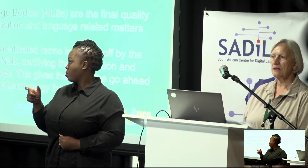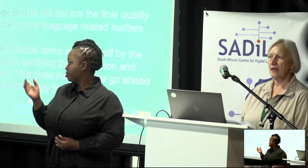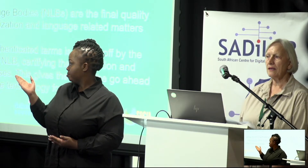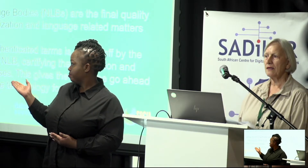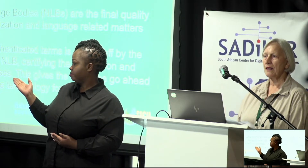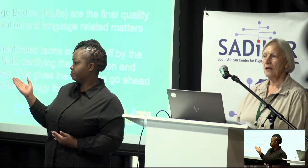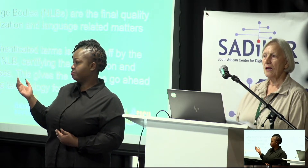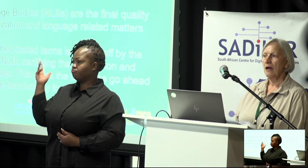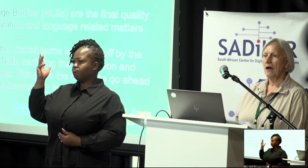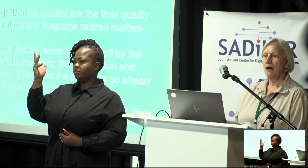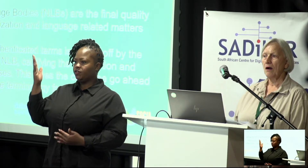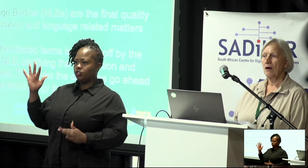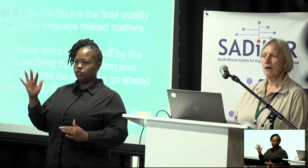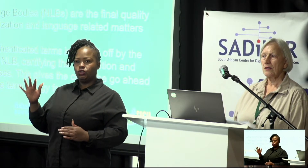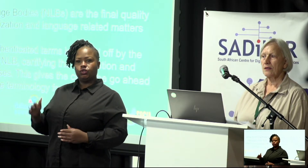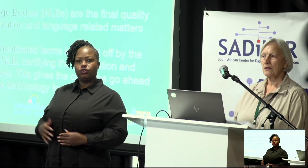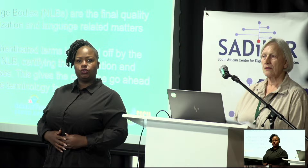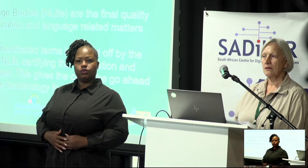what he said.